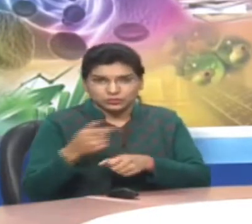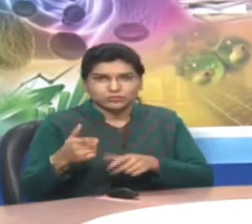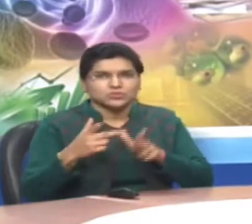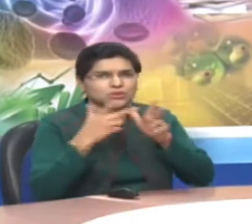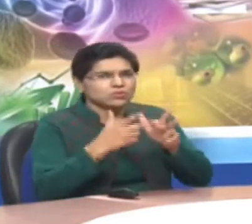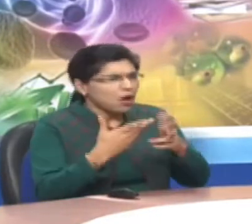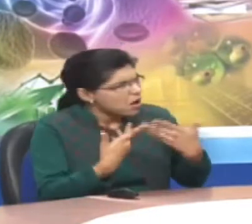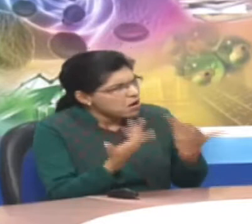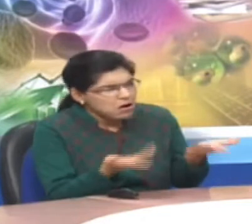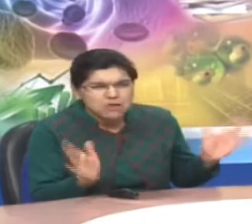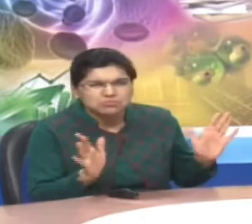Chirag says,